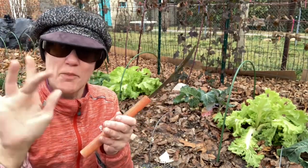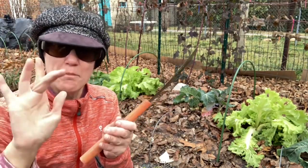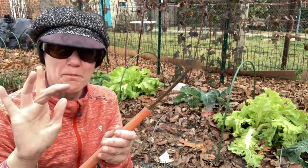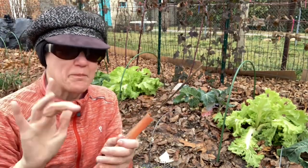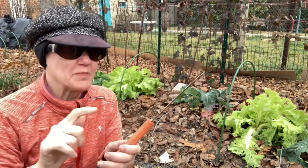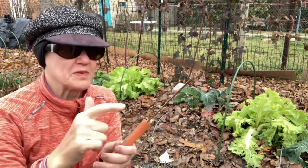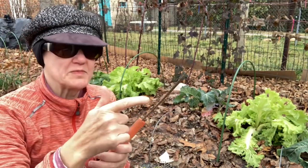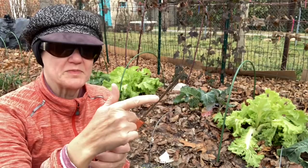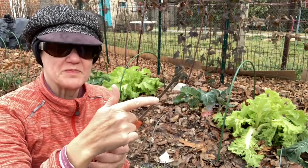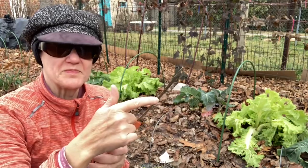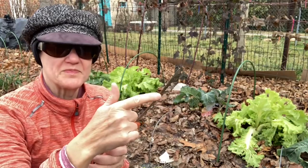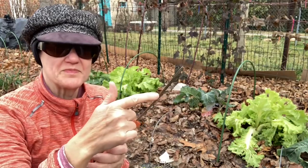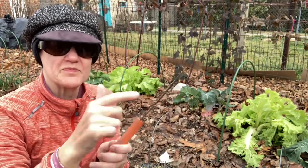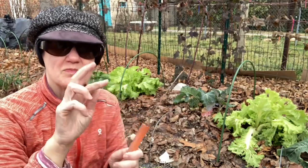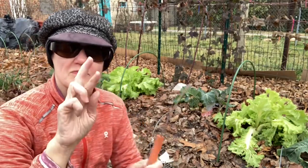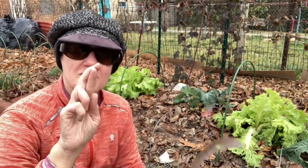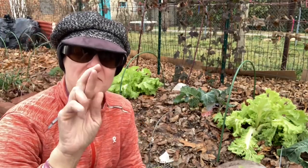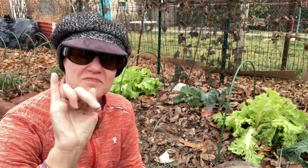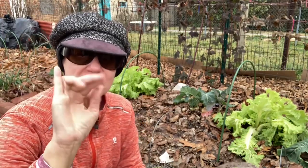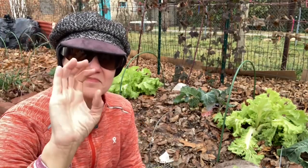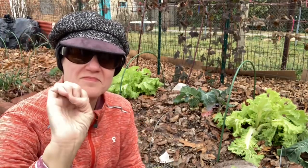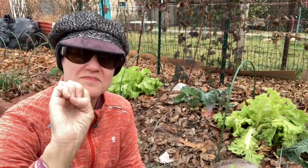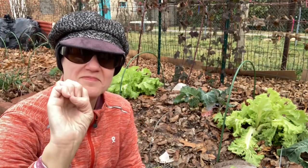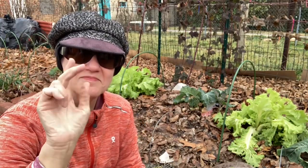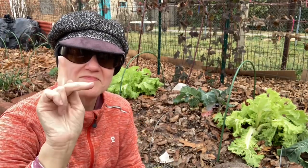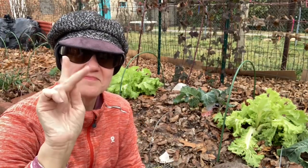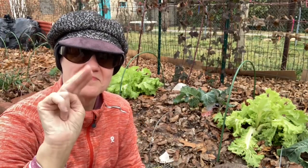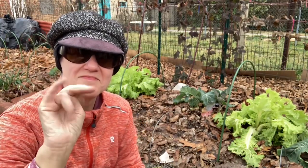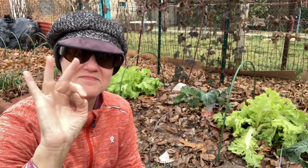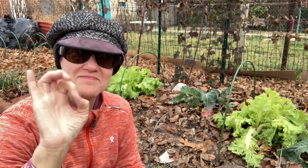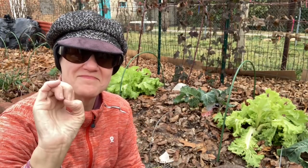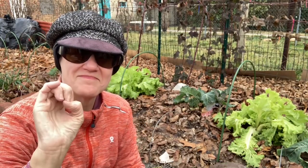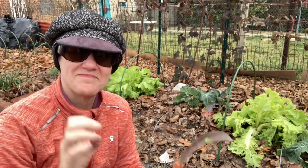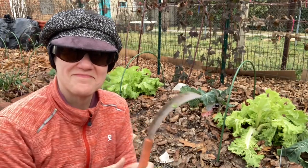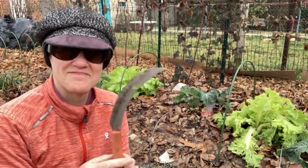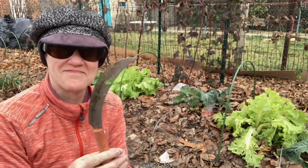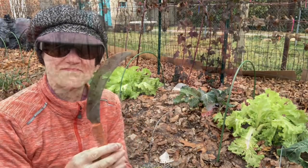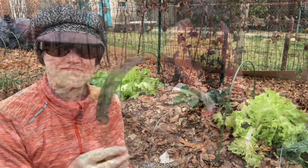It's really sharp. This is called a rice knife.